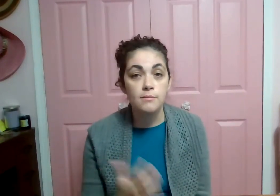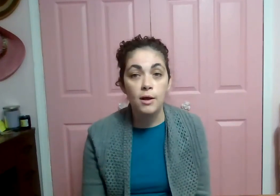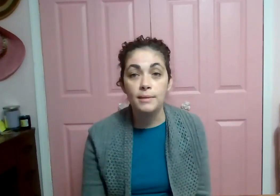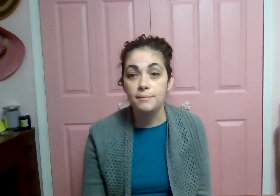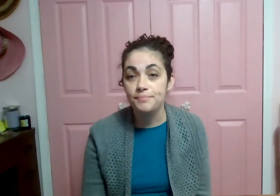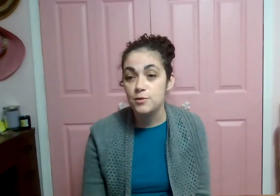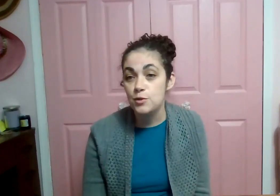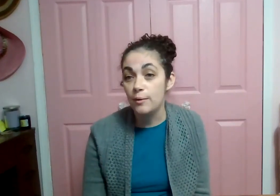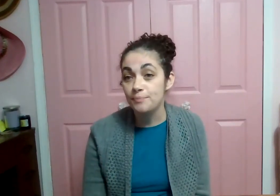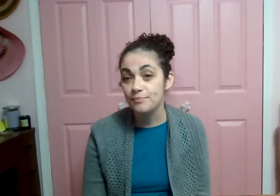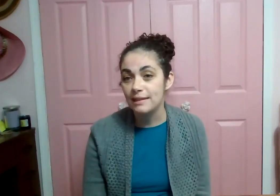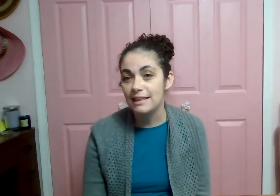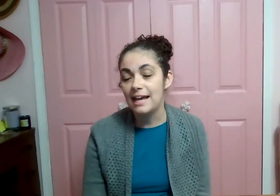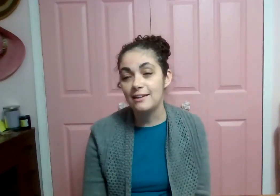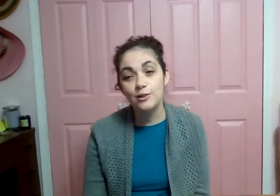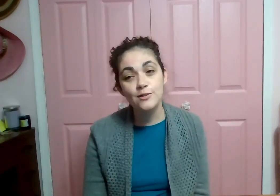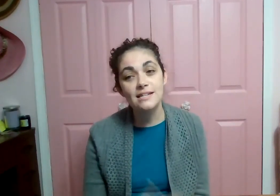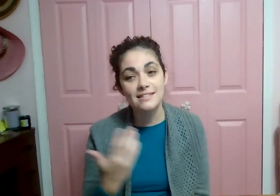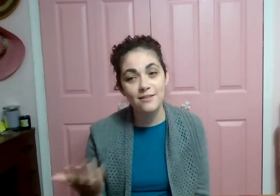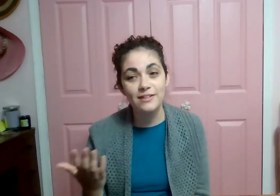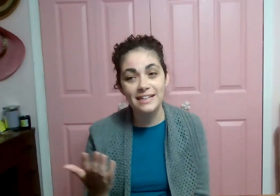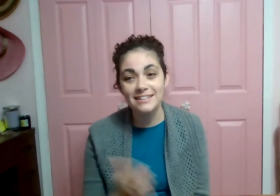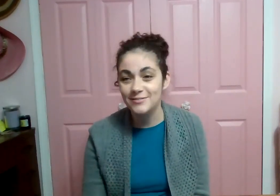email me. So that concludes it. Tiffany?